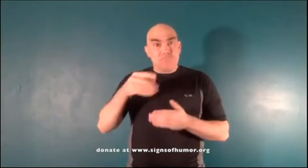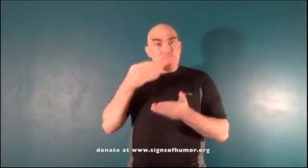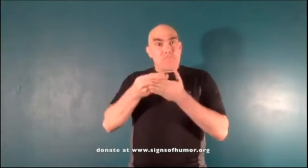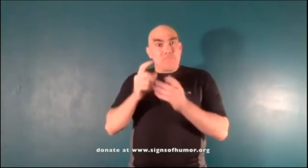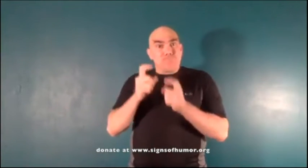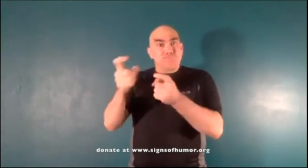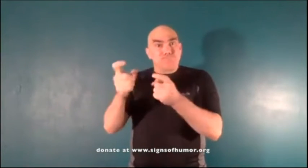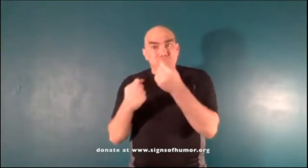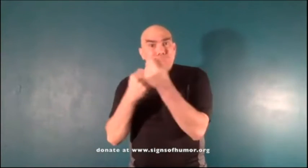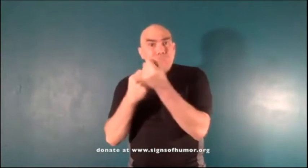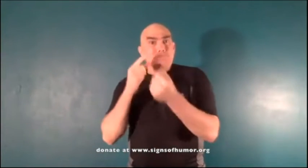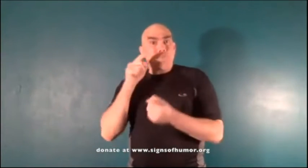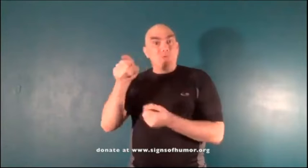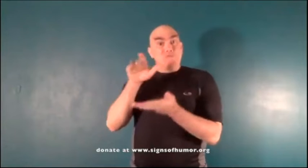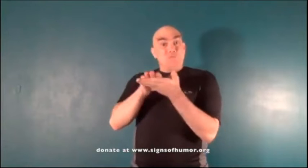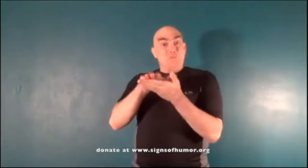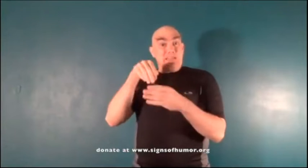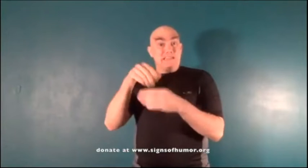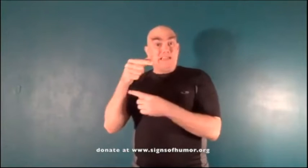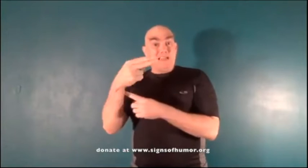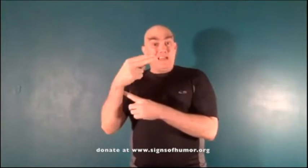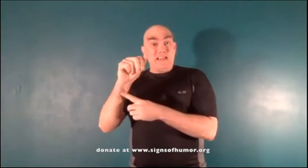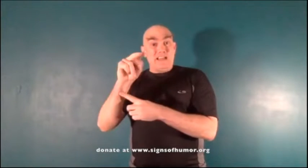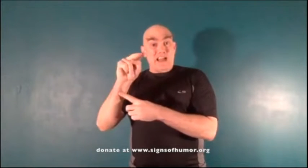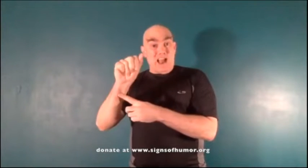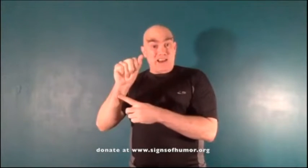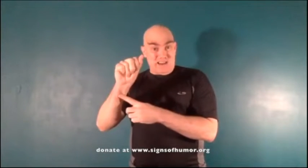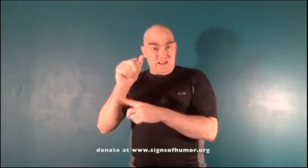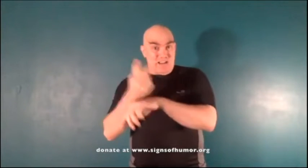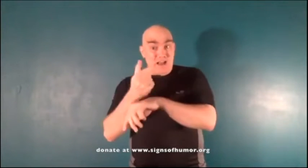So tonight's event, you donate for a school in Ghana.